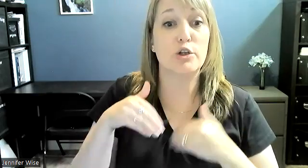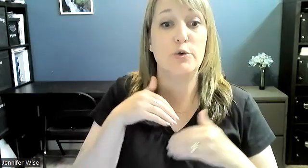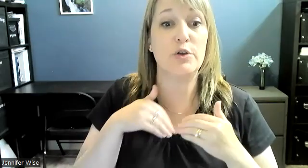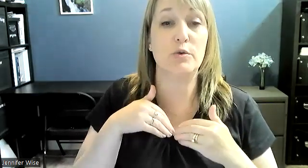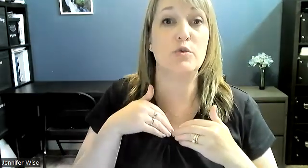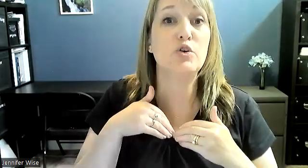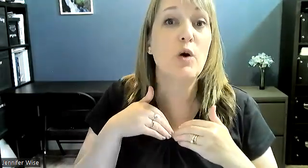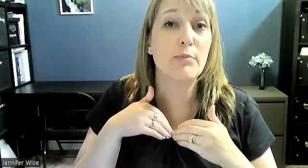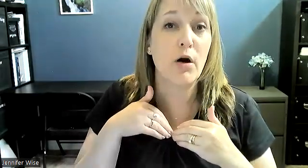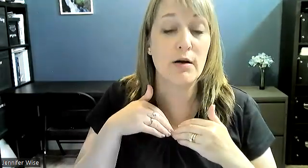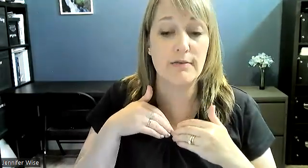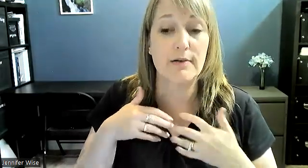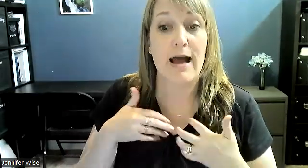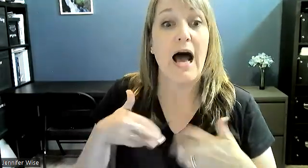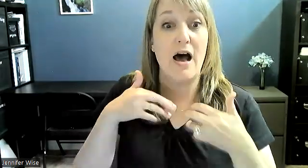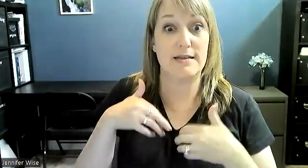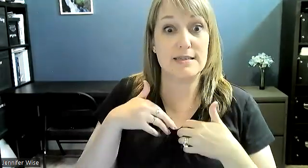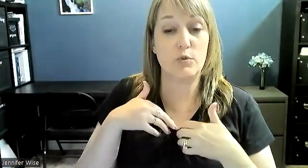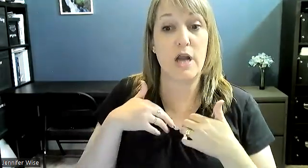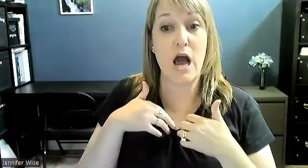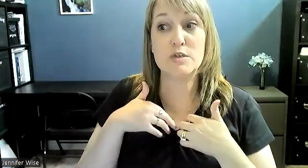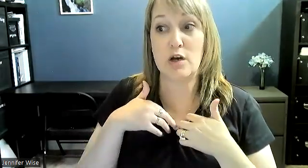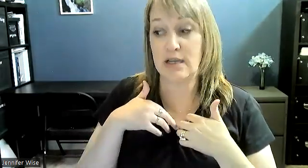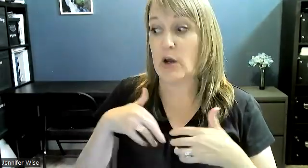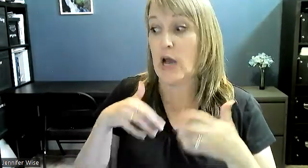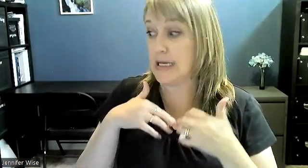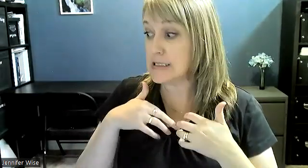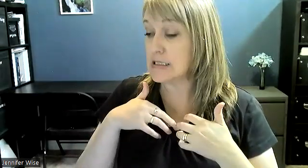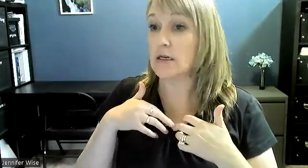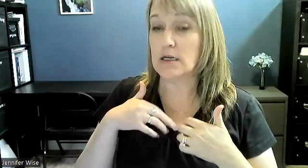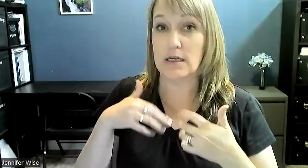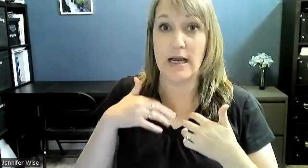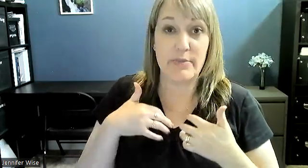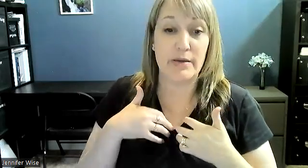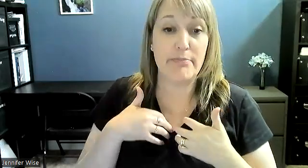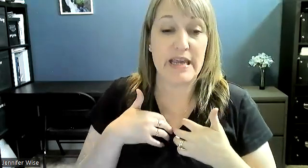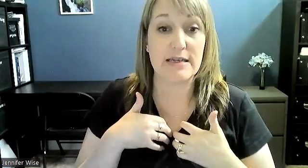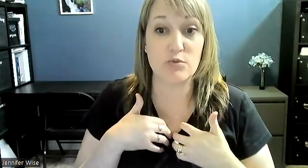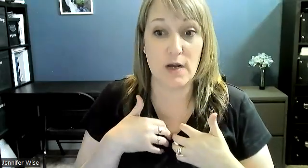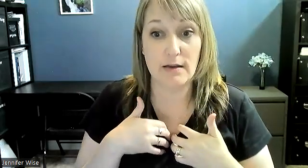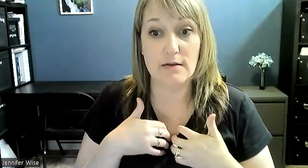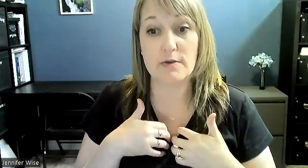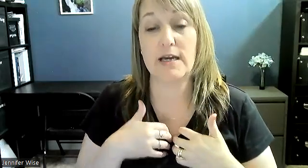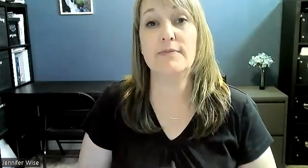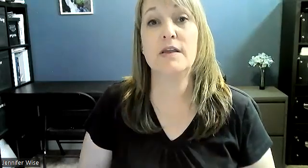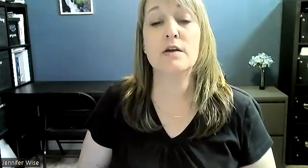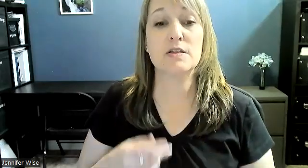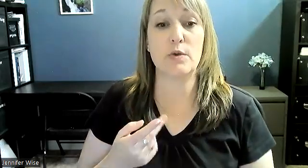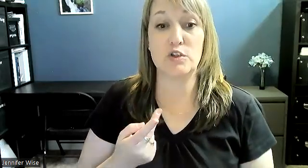include you. You are part of us. When I'm talking about us, I mean me as well. Okay, so the